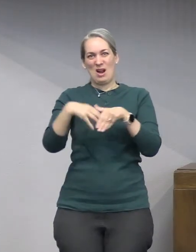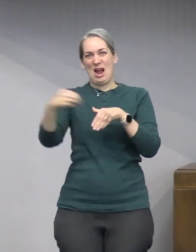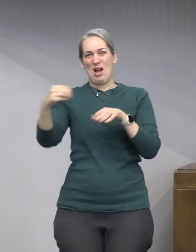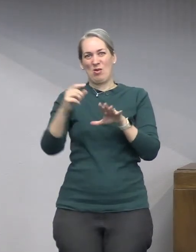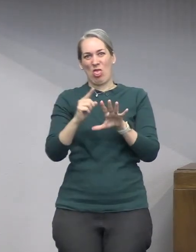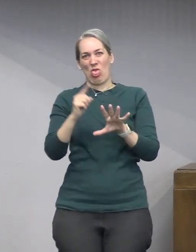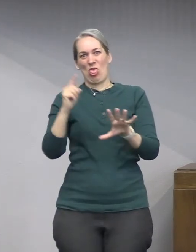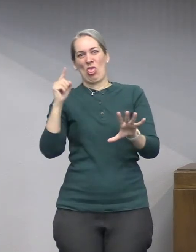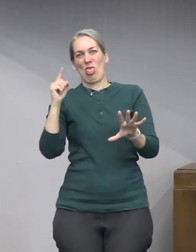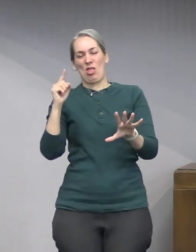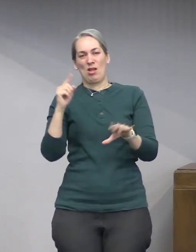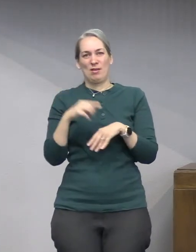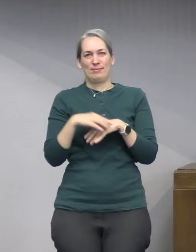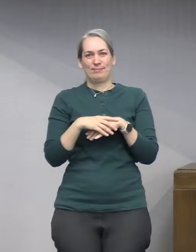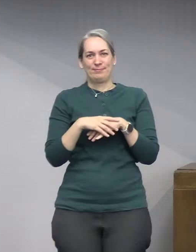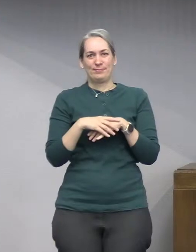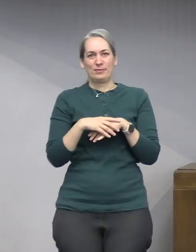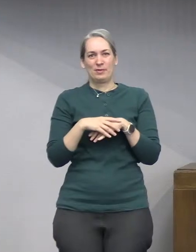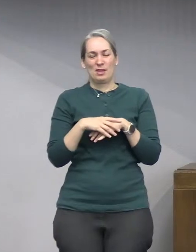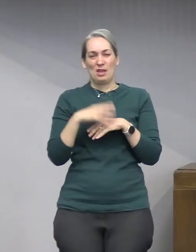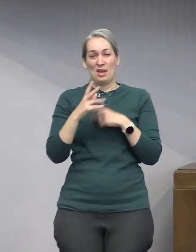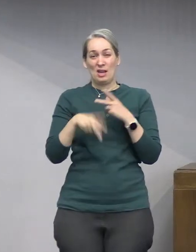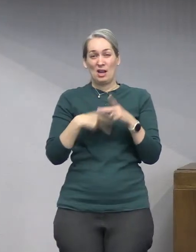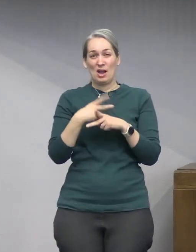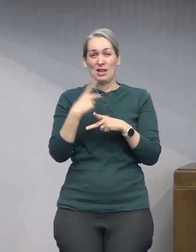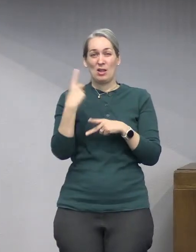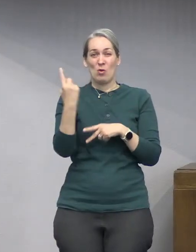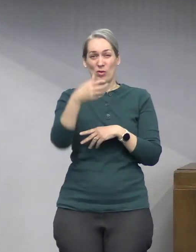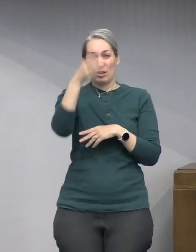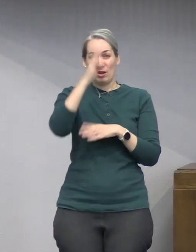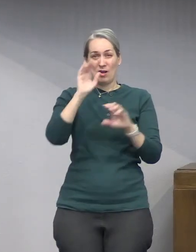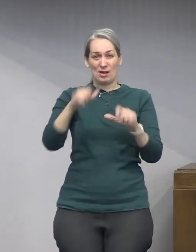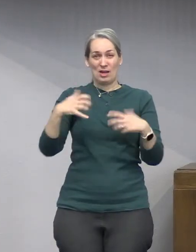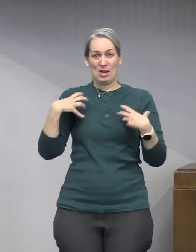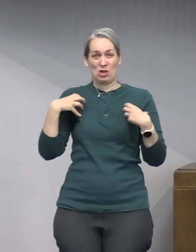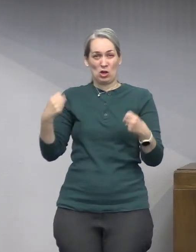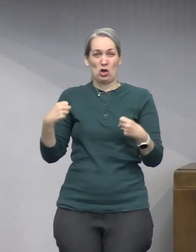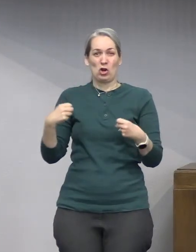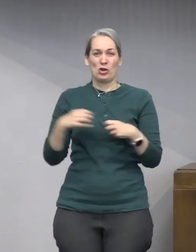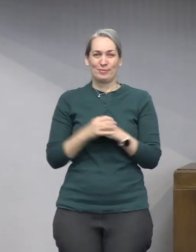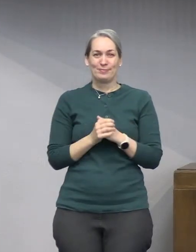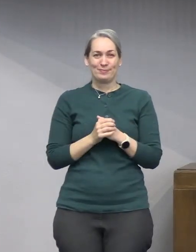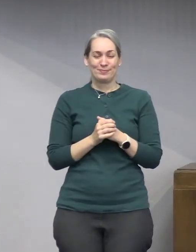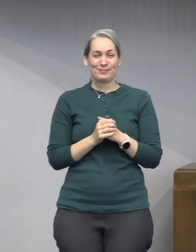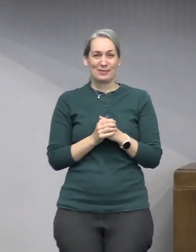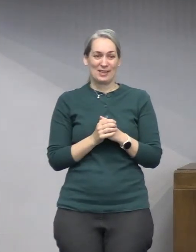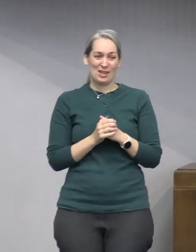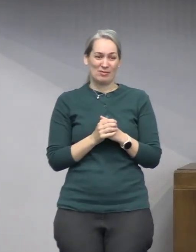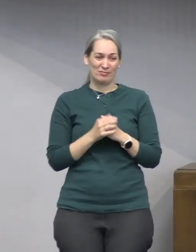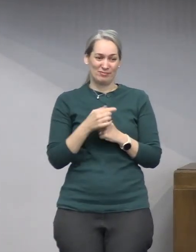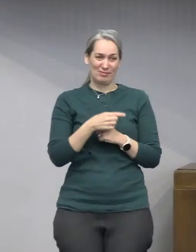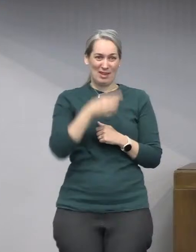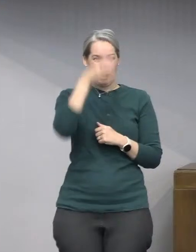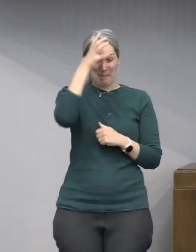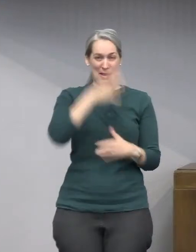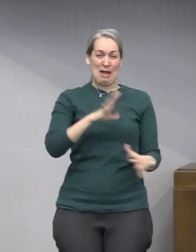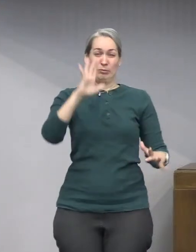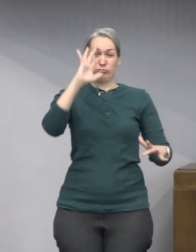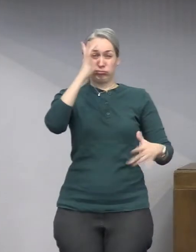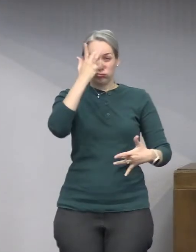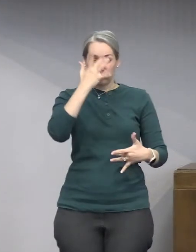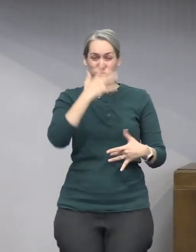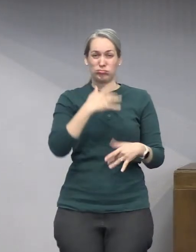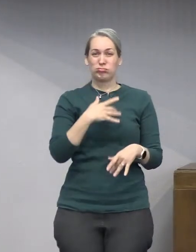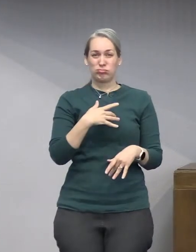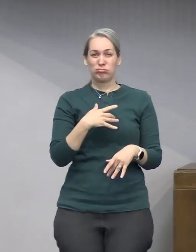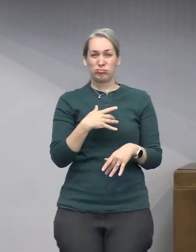could only be cured by God. That's what this man had. And so he is a man